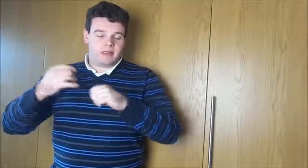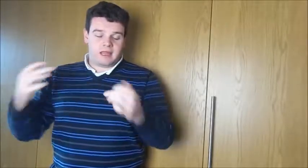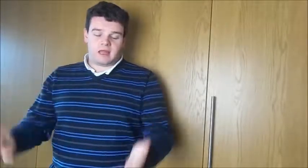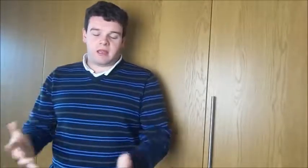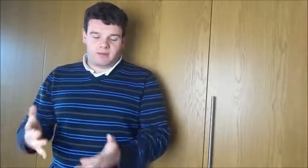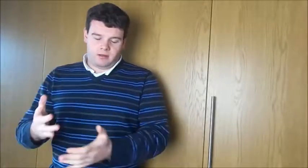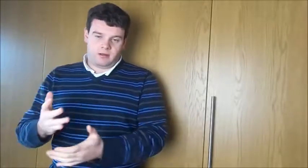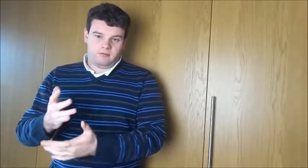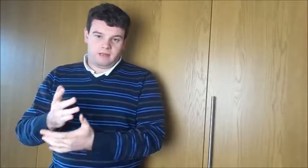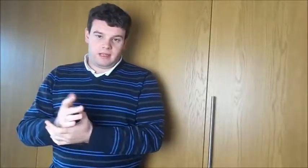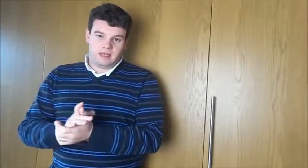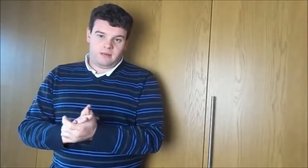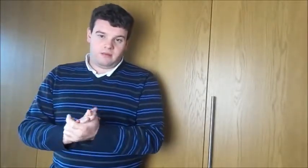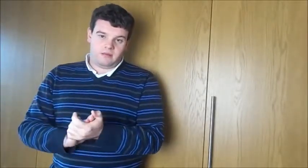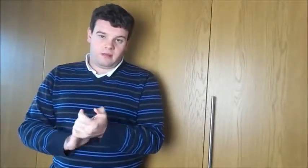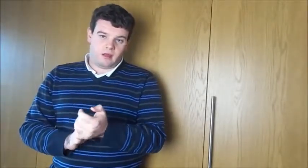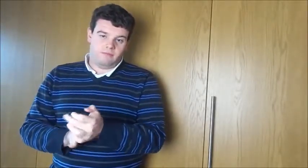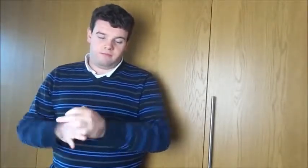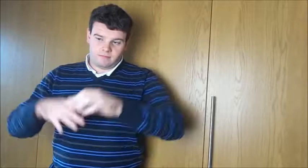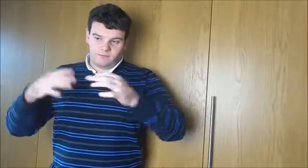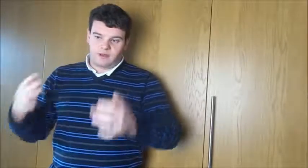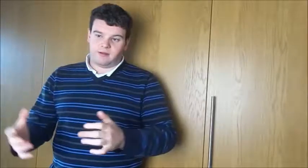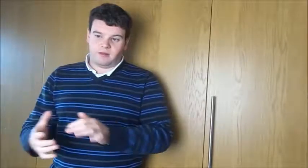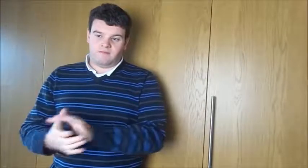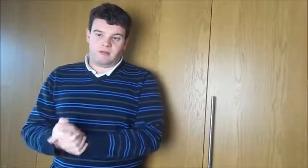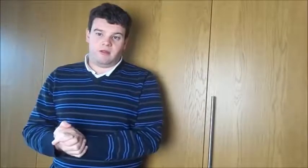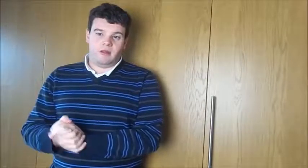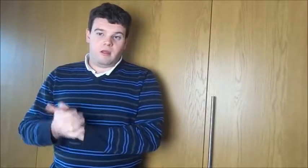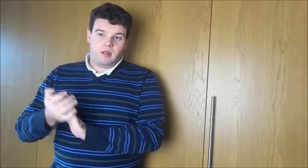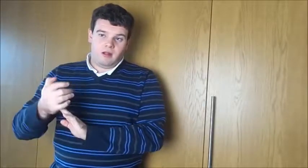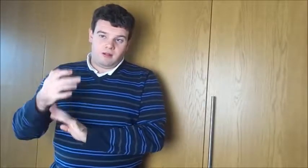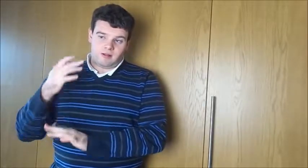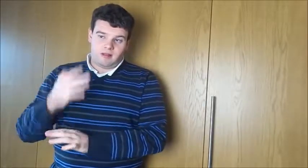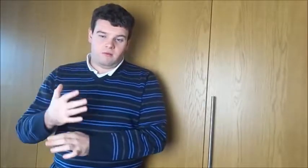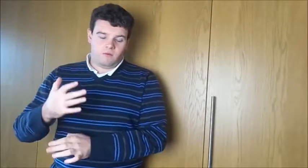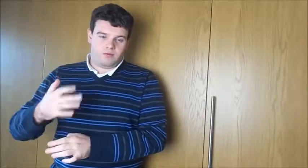He accepted her in relation to the fact that